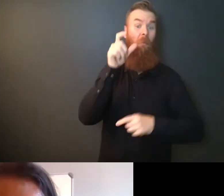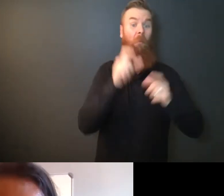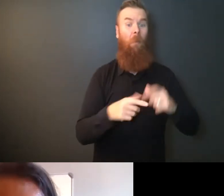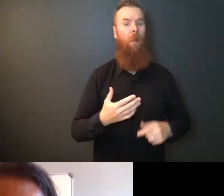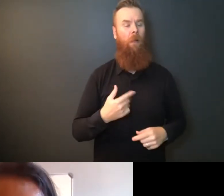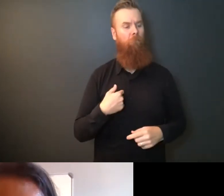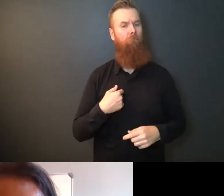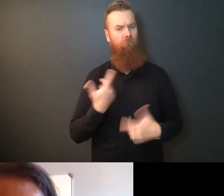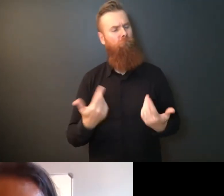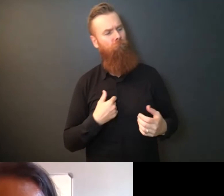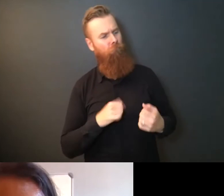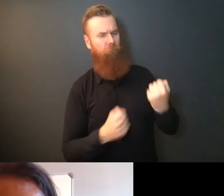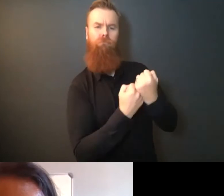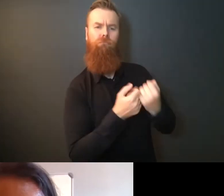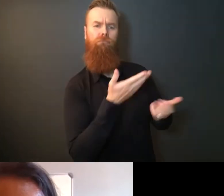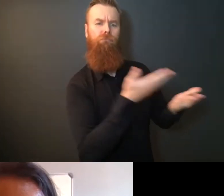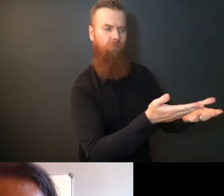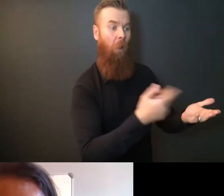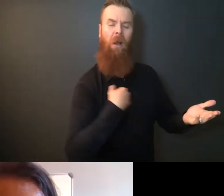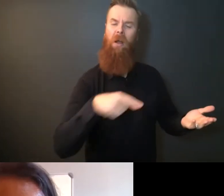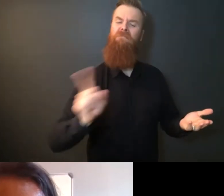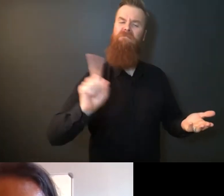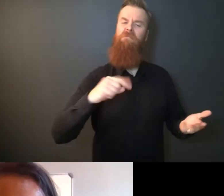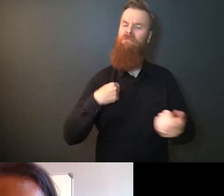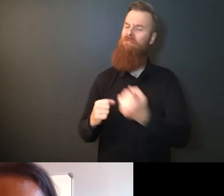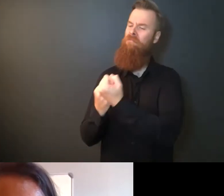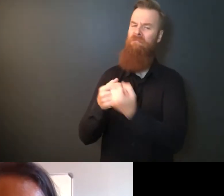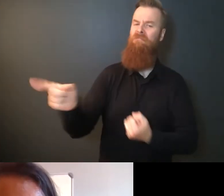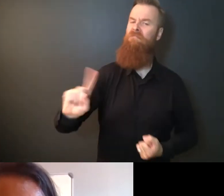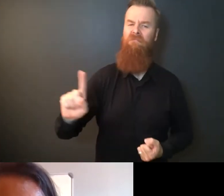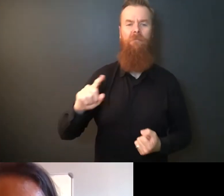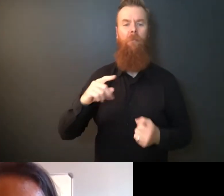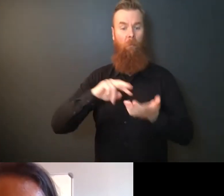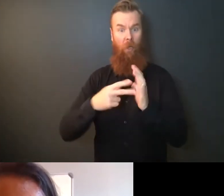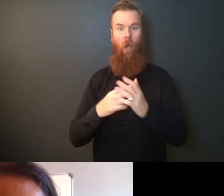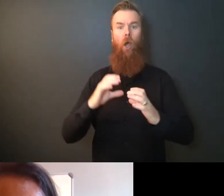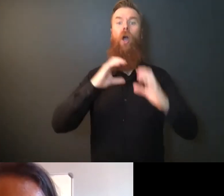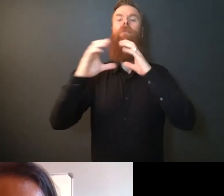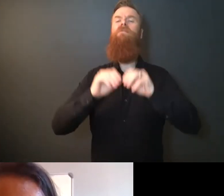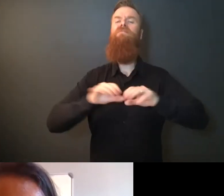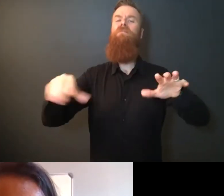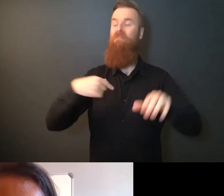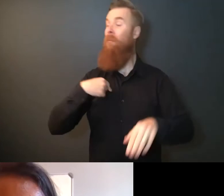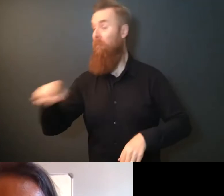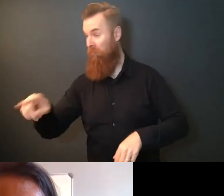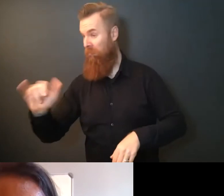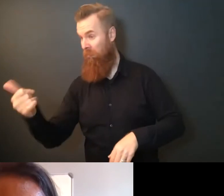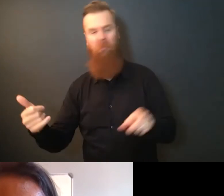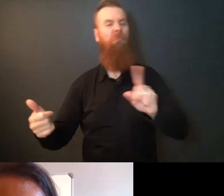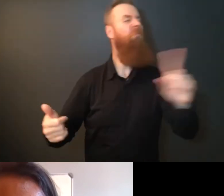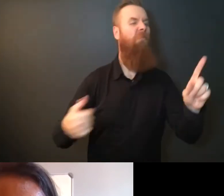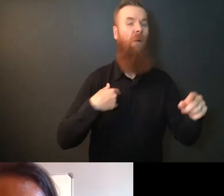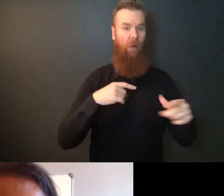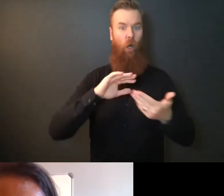for, and really making that clear for people. And we've seen the communities that we work with, if you can sort of use